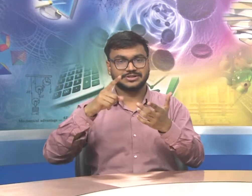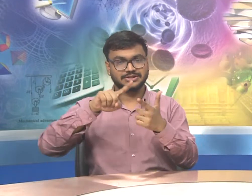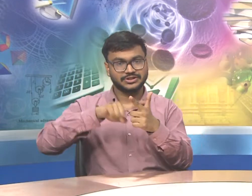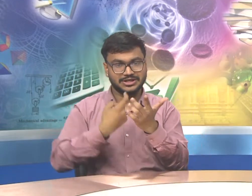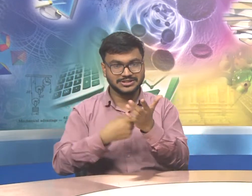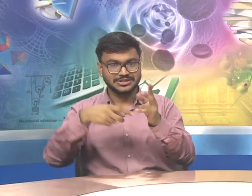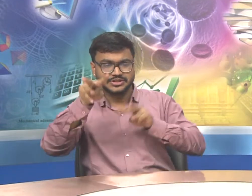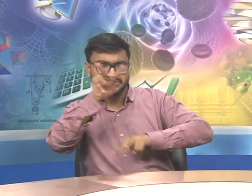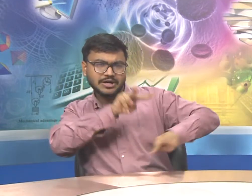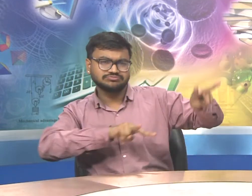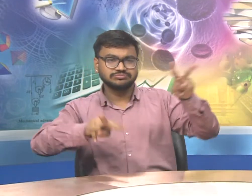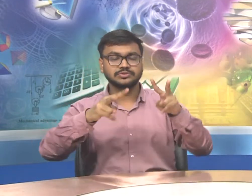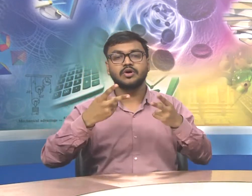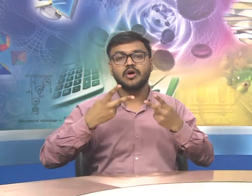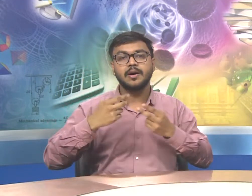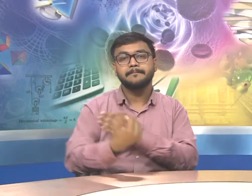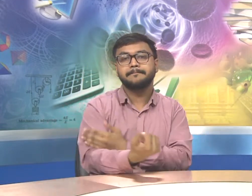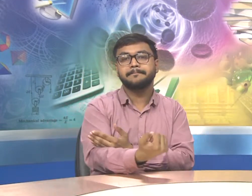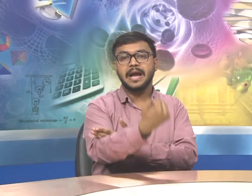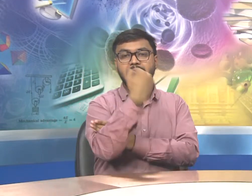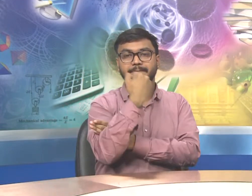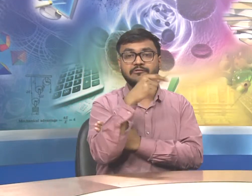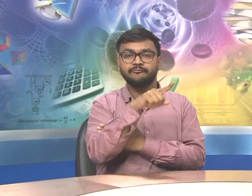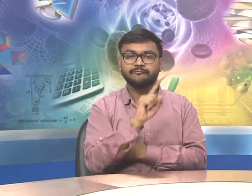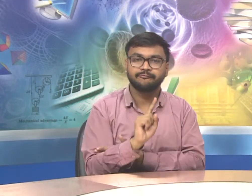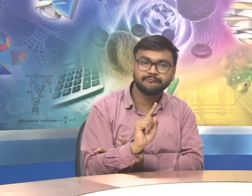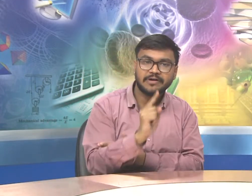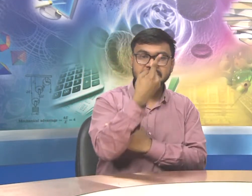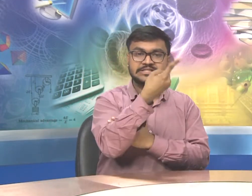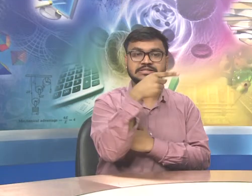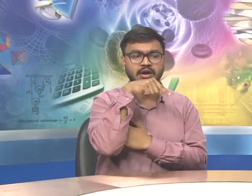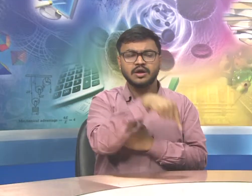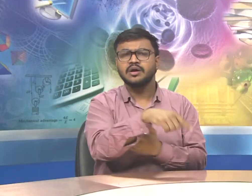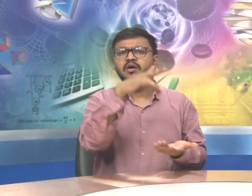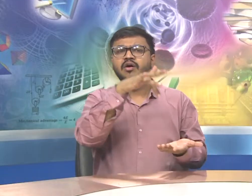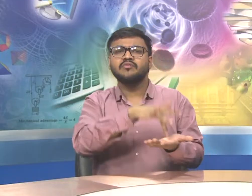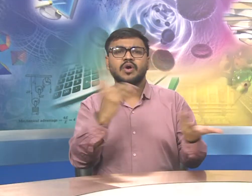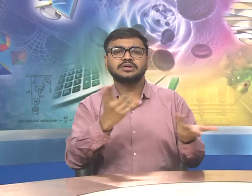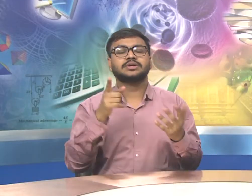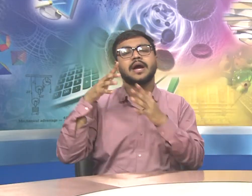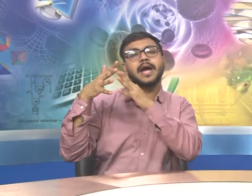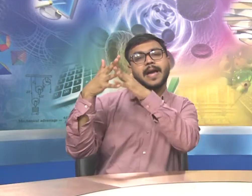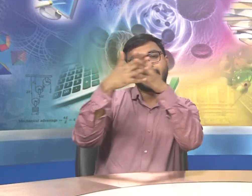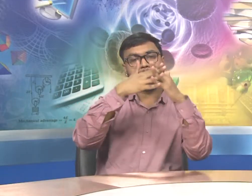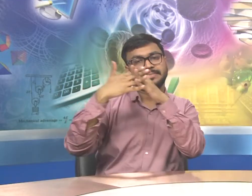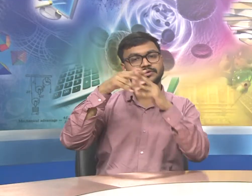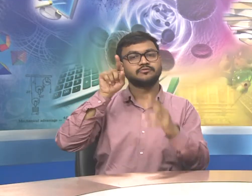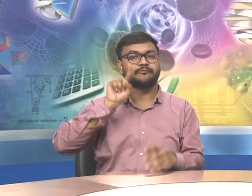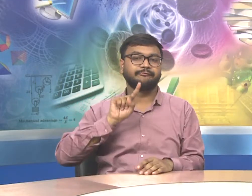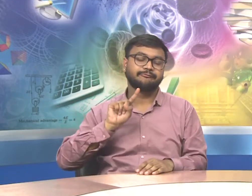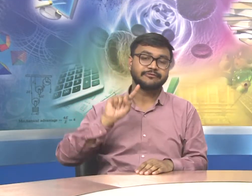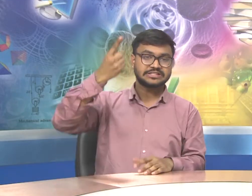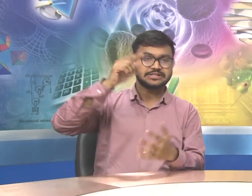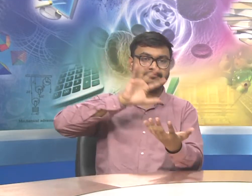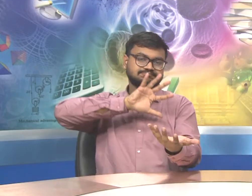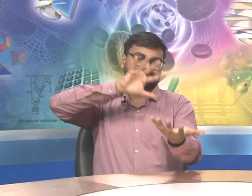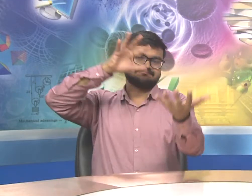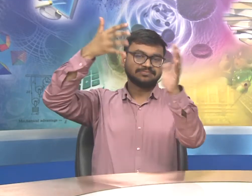The power of the judicial review was first acquired by the